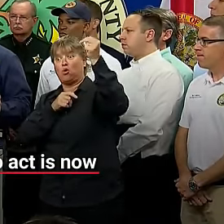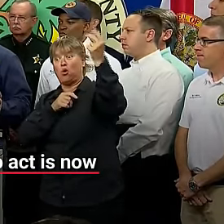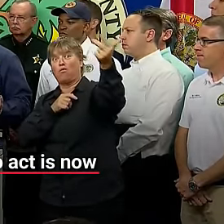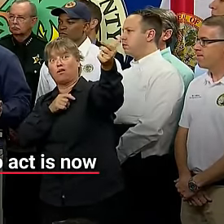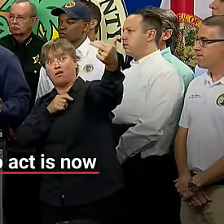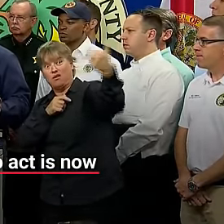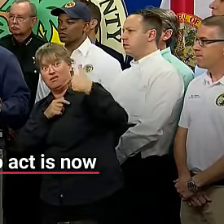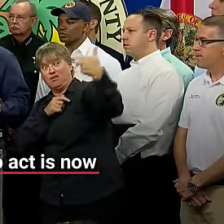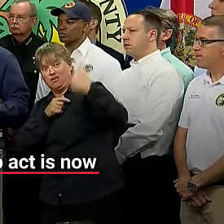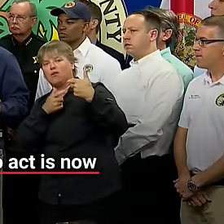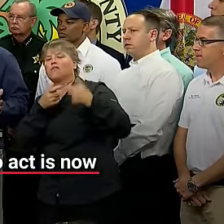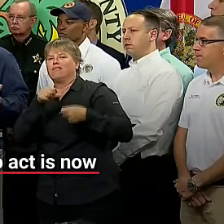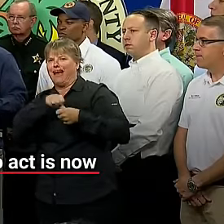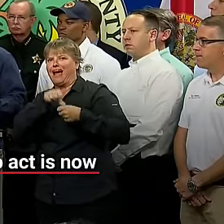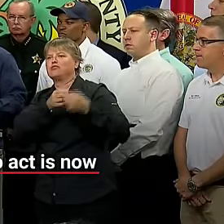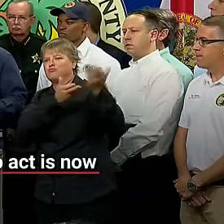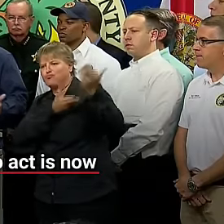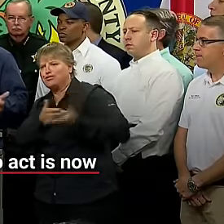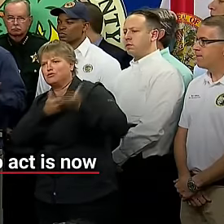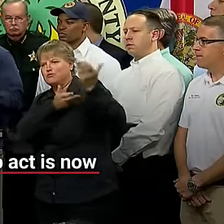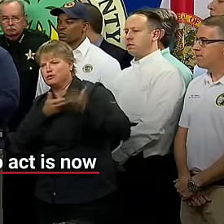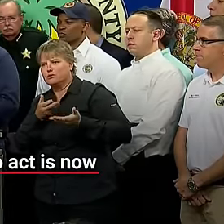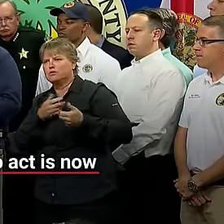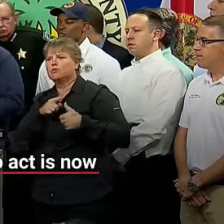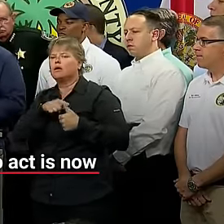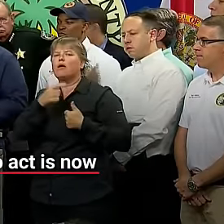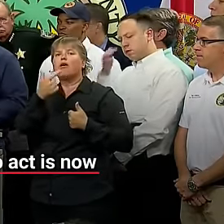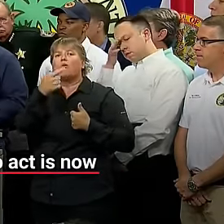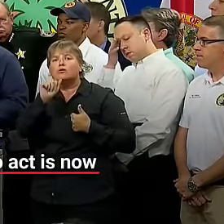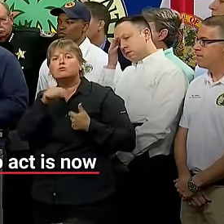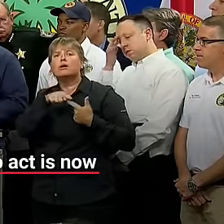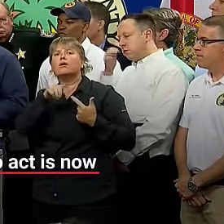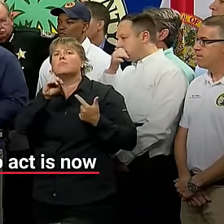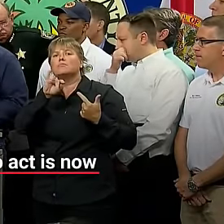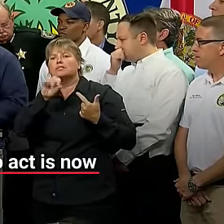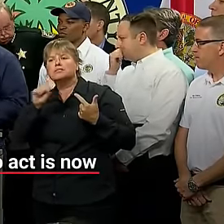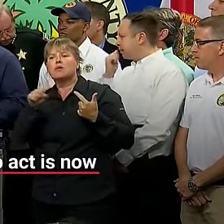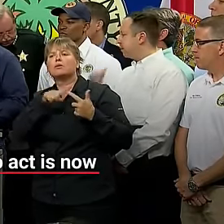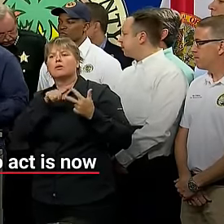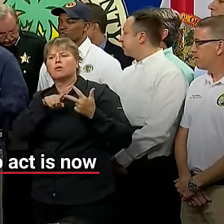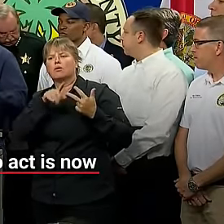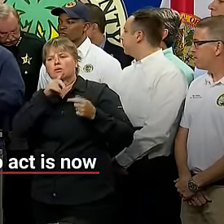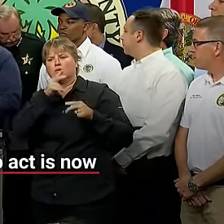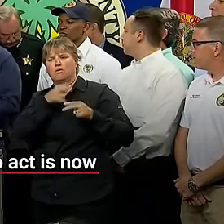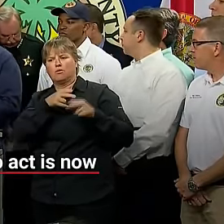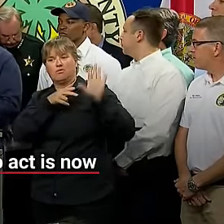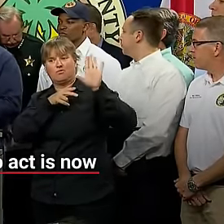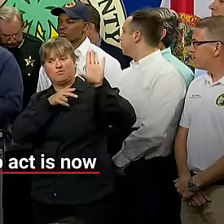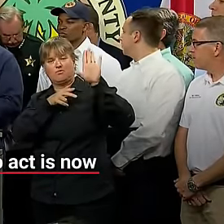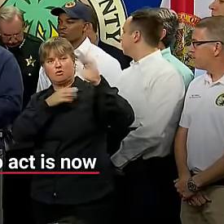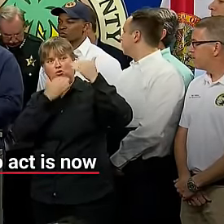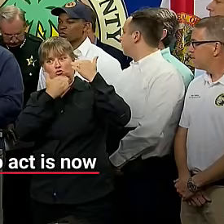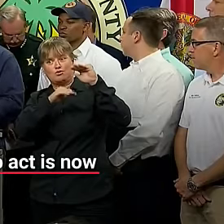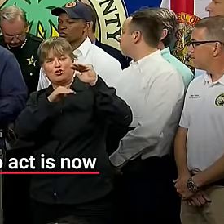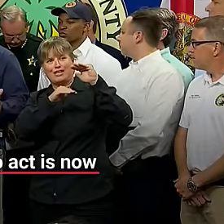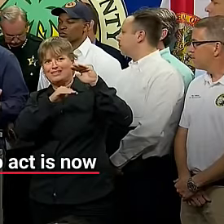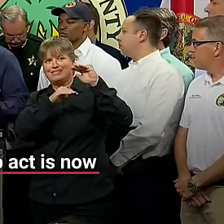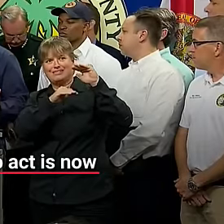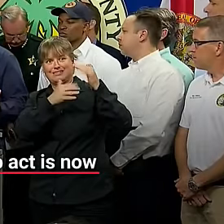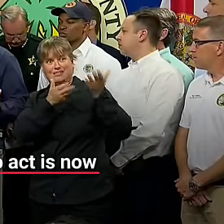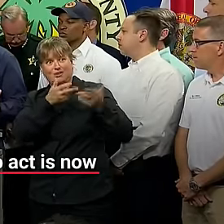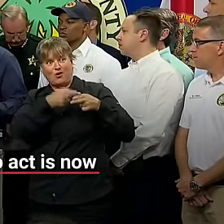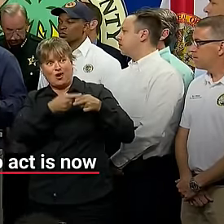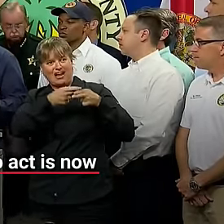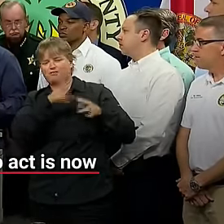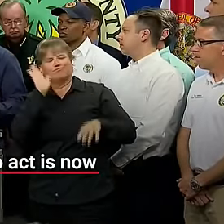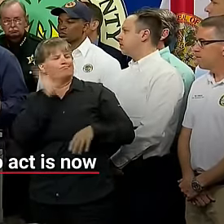their weight restrictions on trucks so that we can bring in more fuel from out of state. So that is happening. You have some